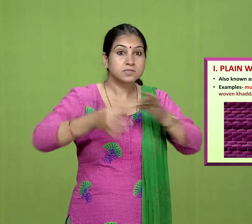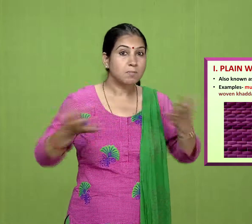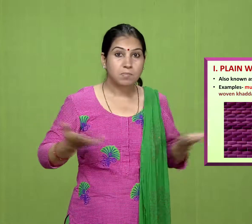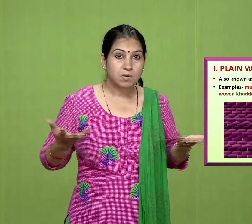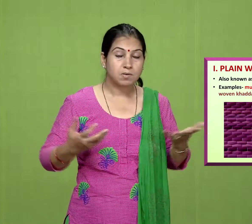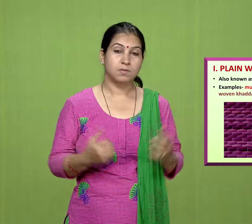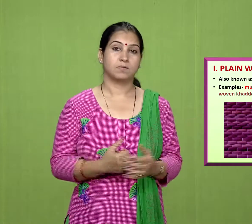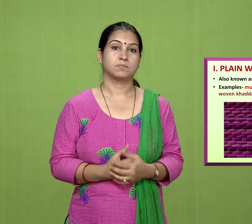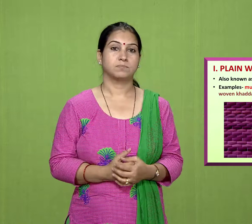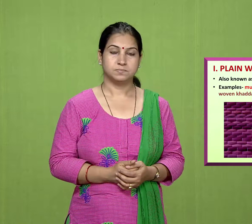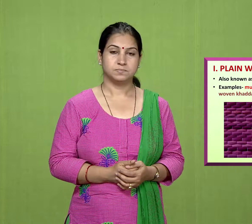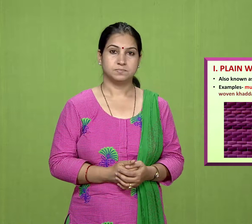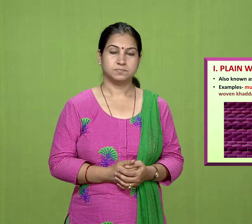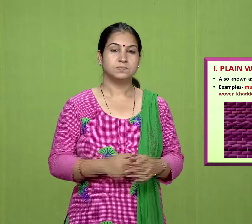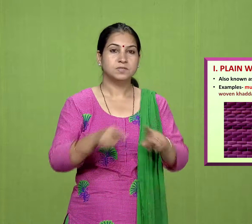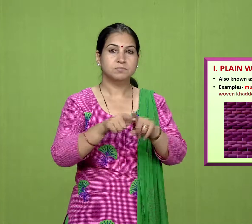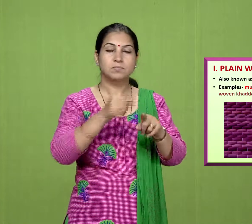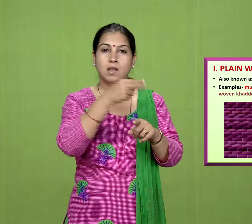are muslin,